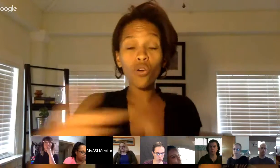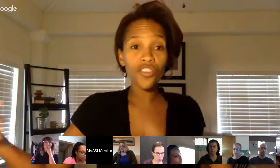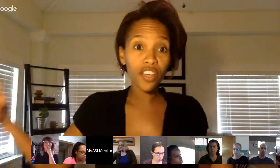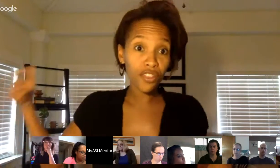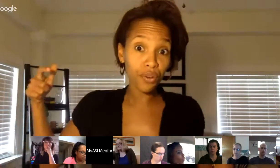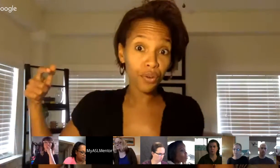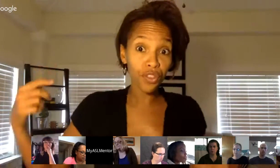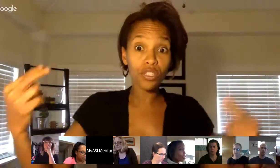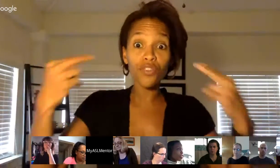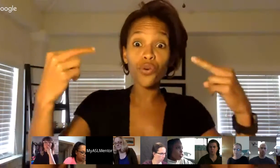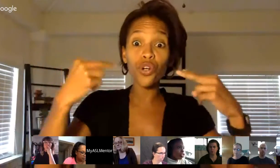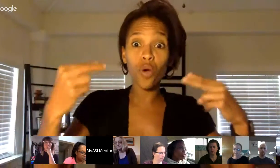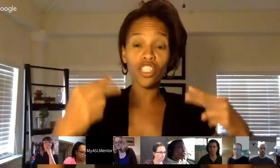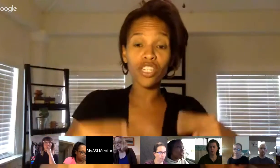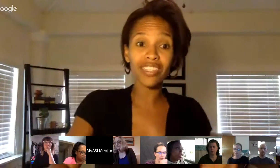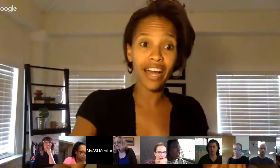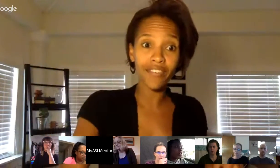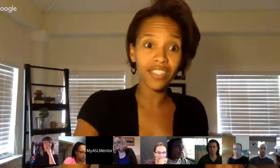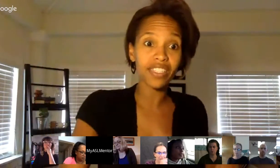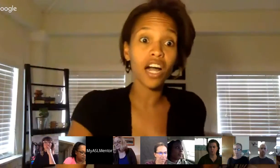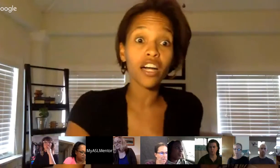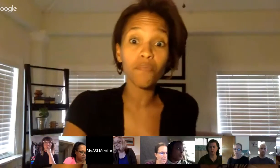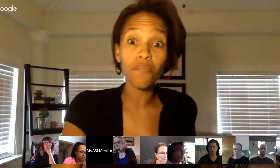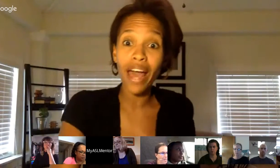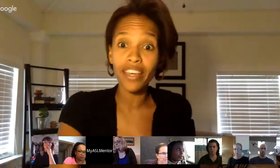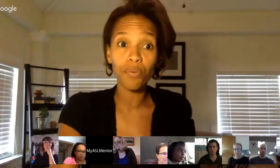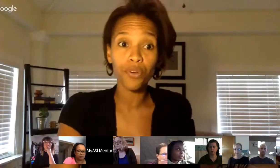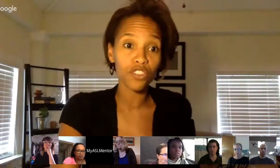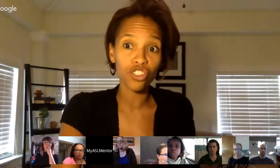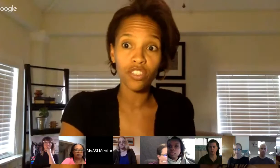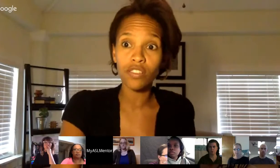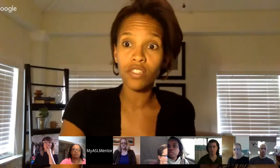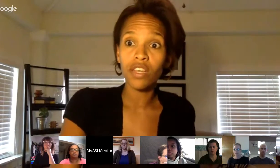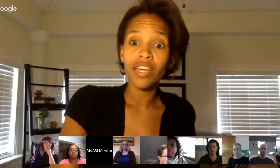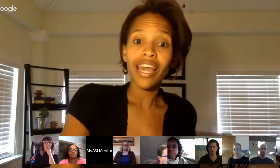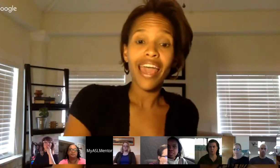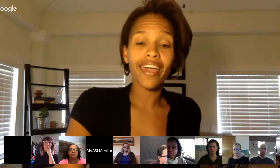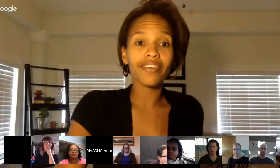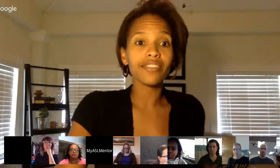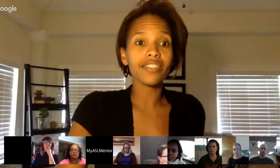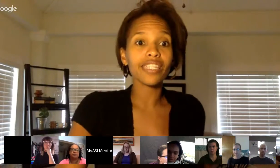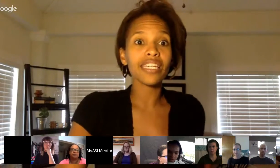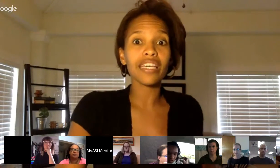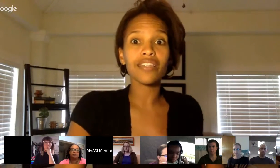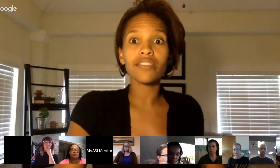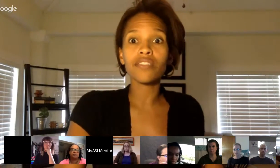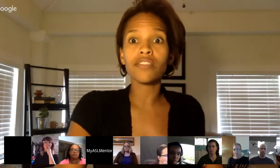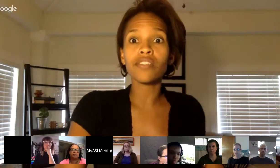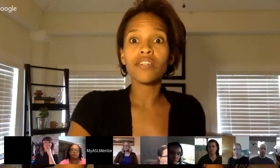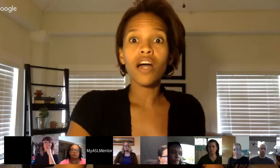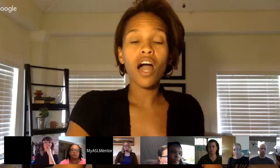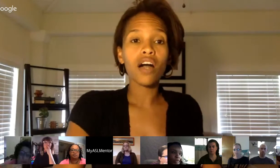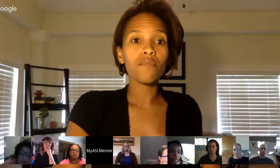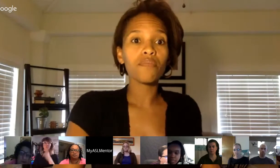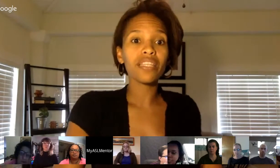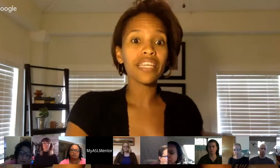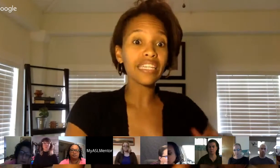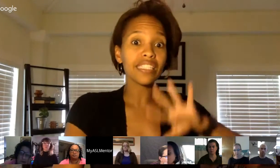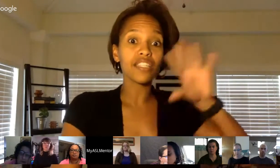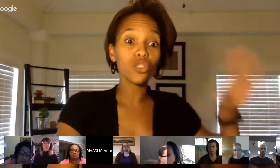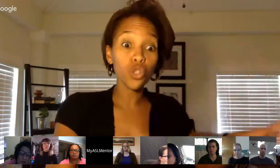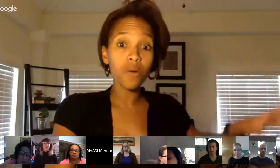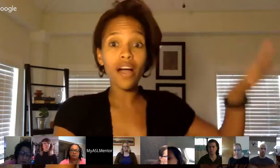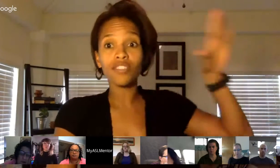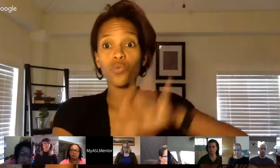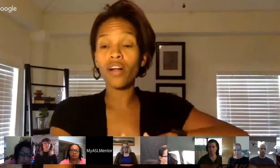the whole thing through, and those of you who are watching it live, this is Unpacking Privileges, and it is linked